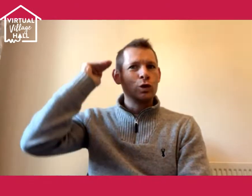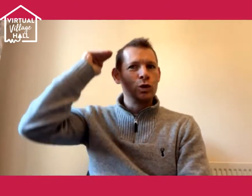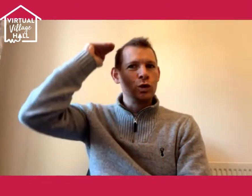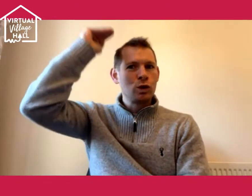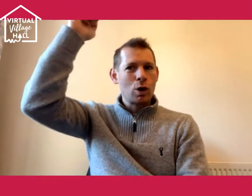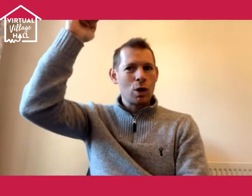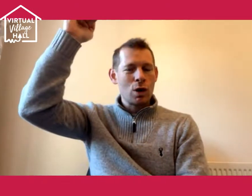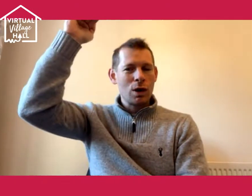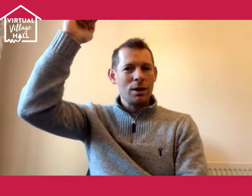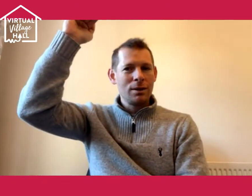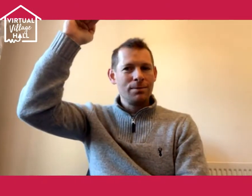She's tall.